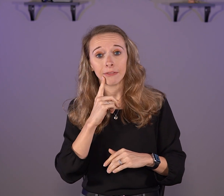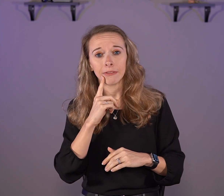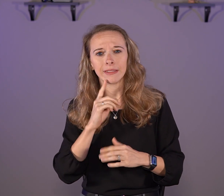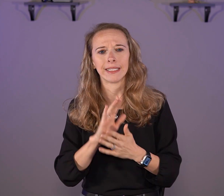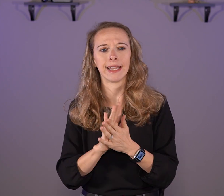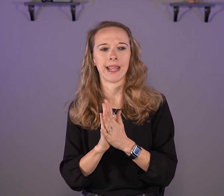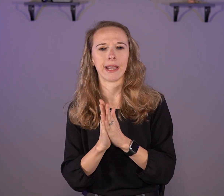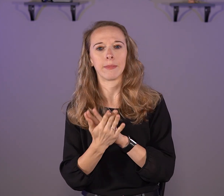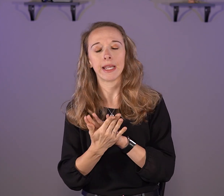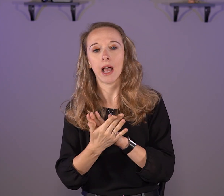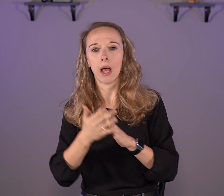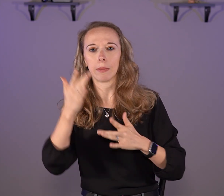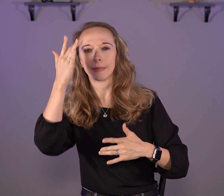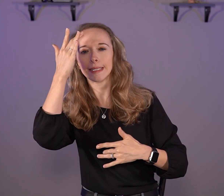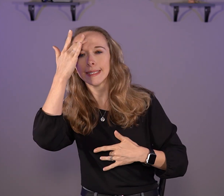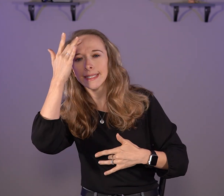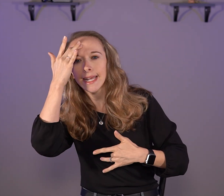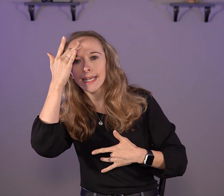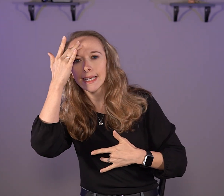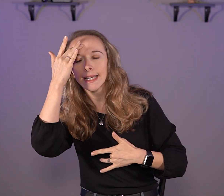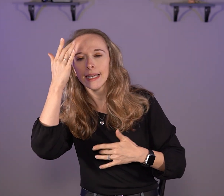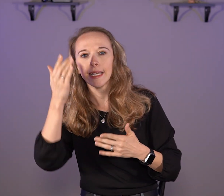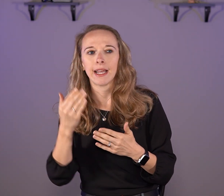deaf? Did they become sick?